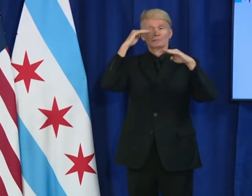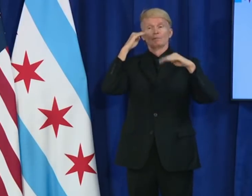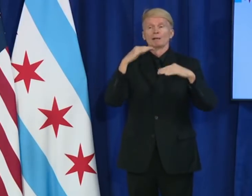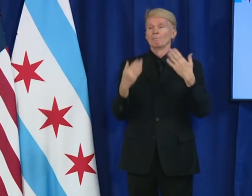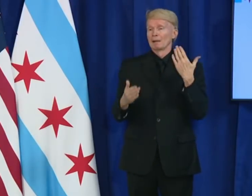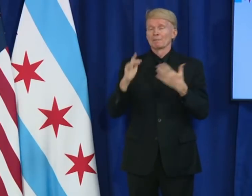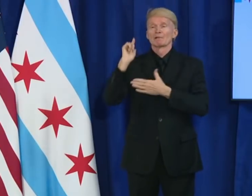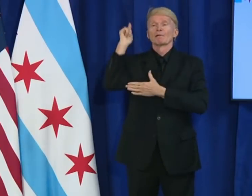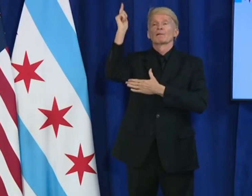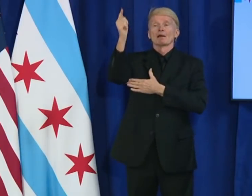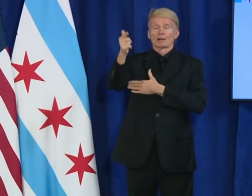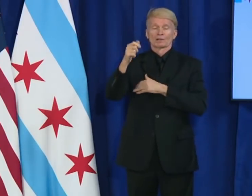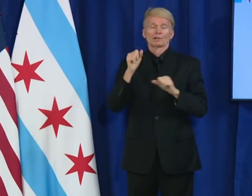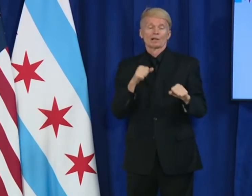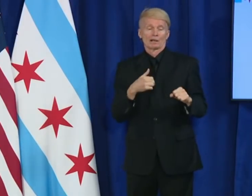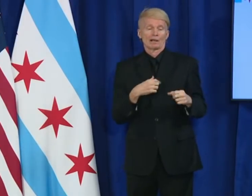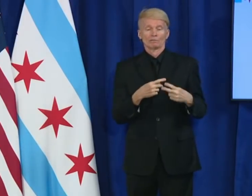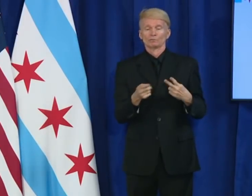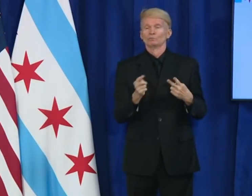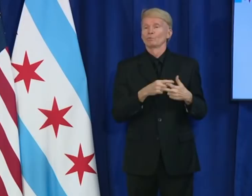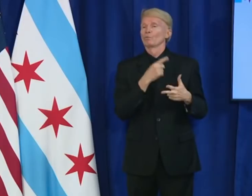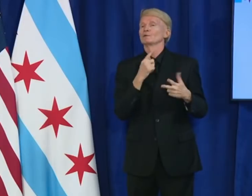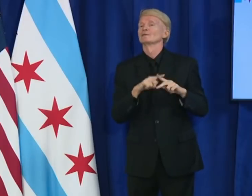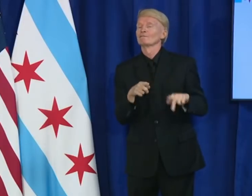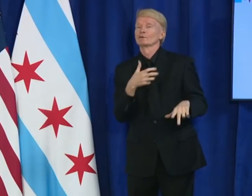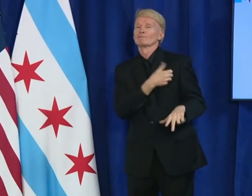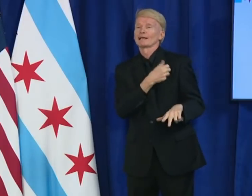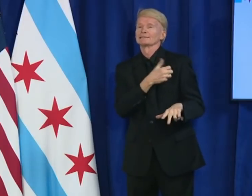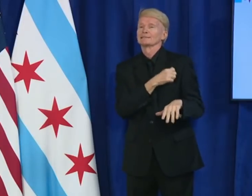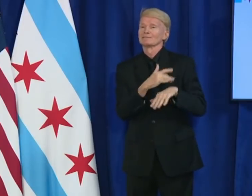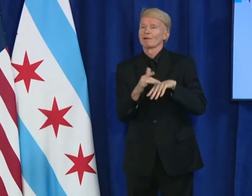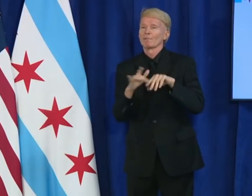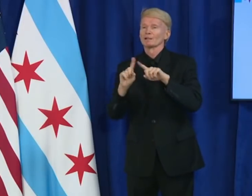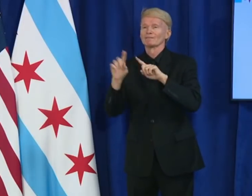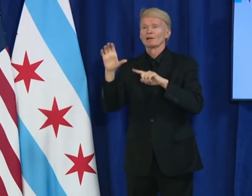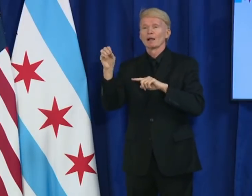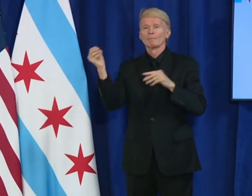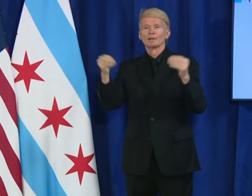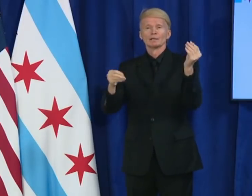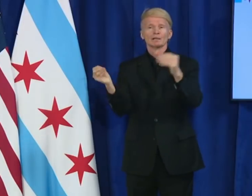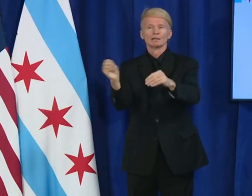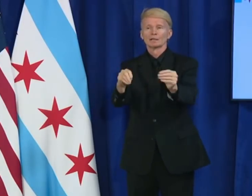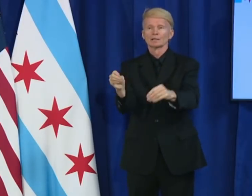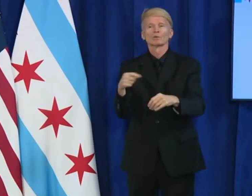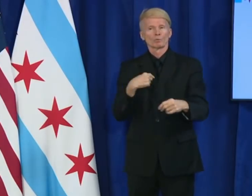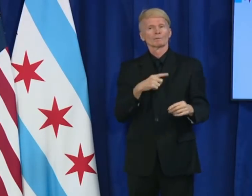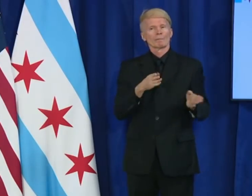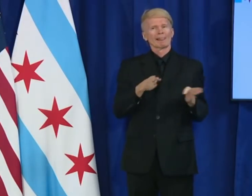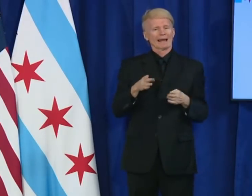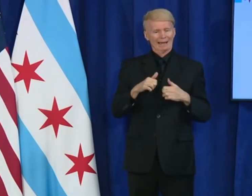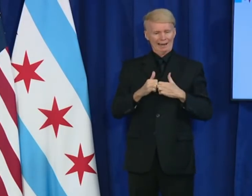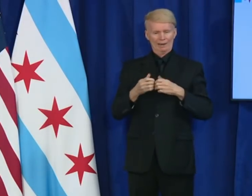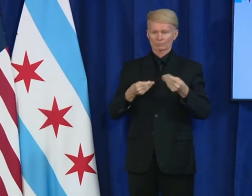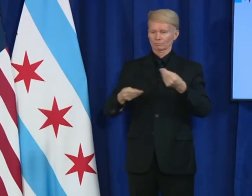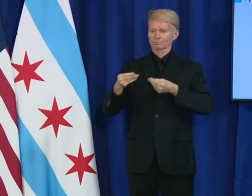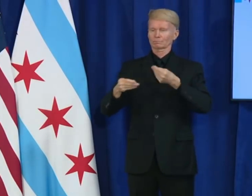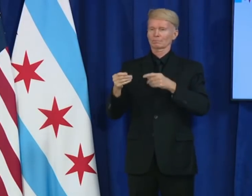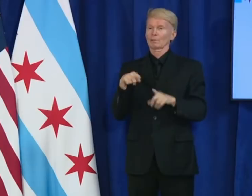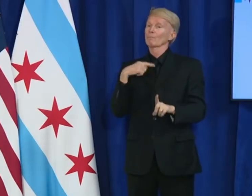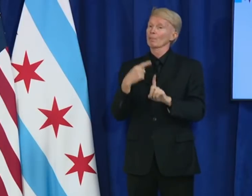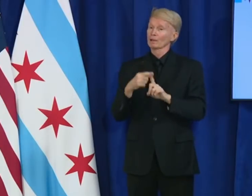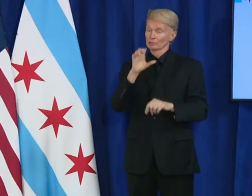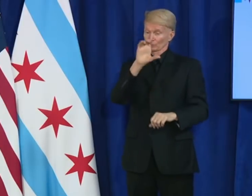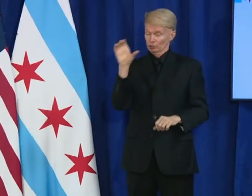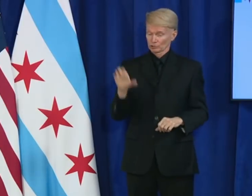the market. We are planning for that. And in addition, we are also planning our clinics when we do start to run the Chicago-based